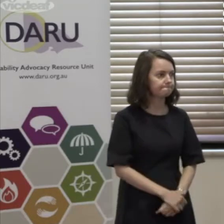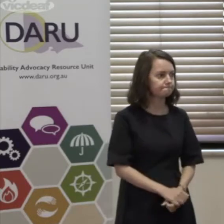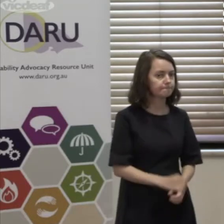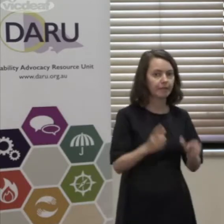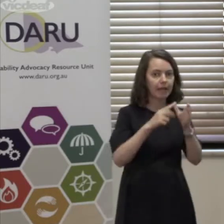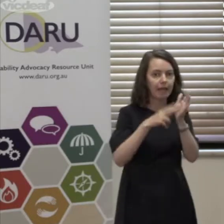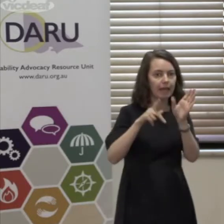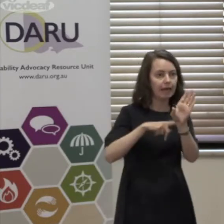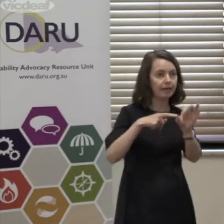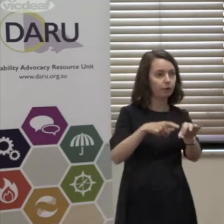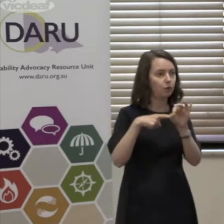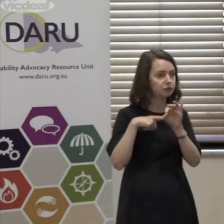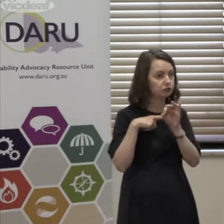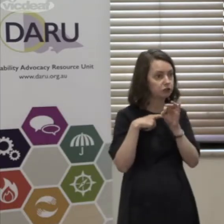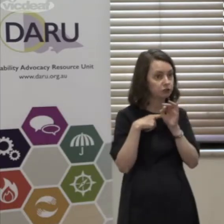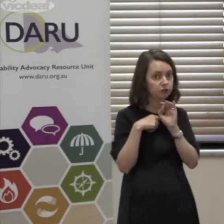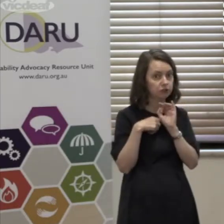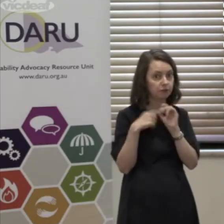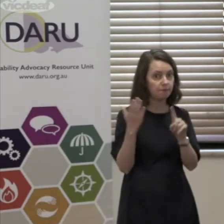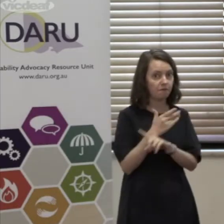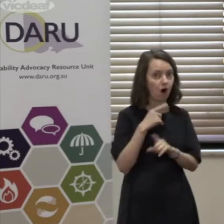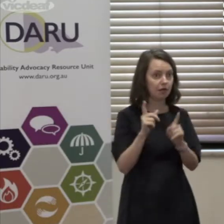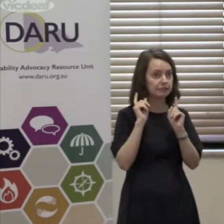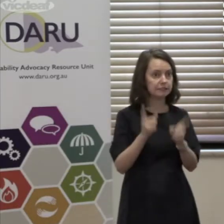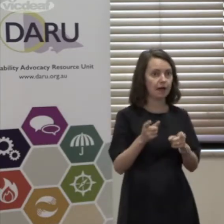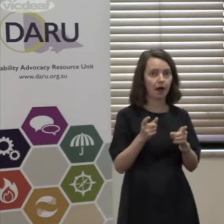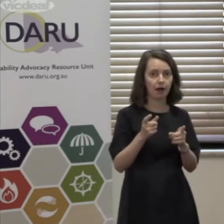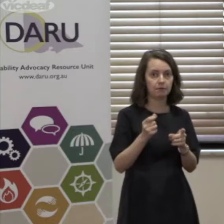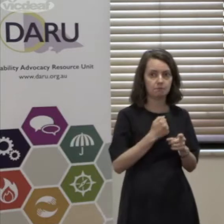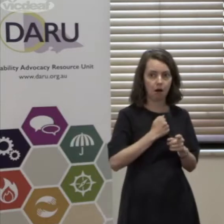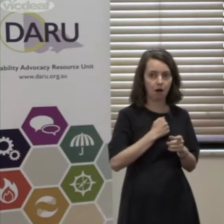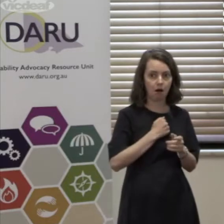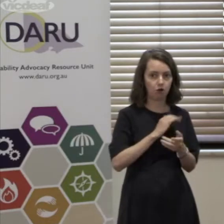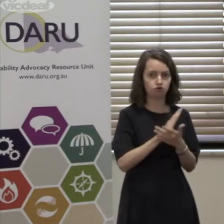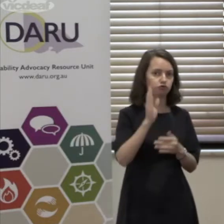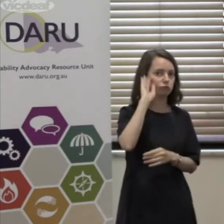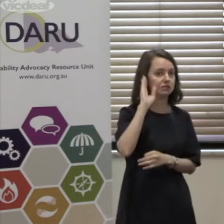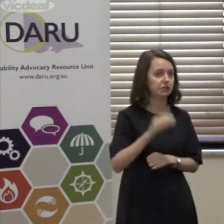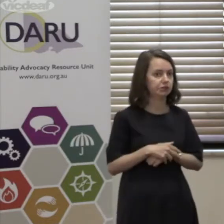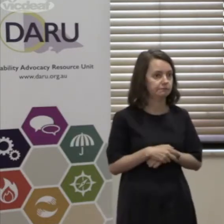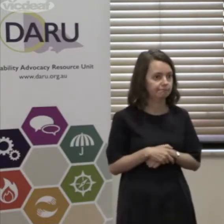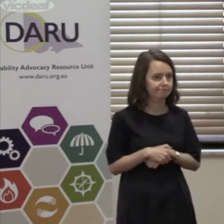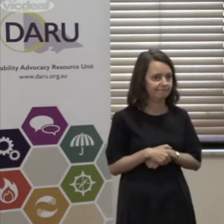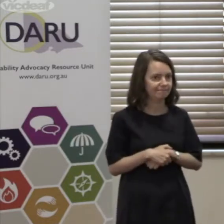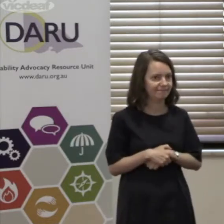any questions on any of that before I sort of basically go into the content that I was asked to present on today?